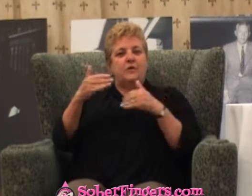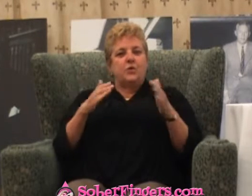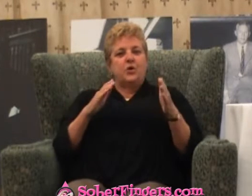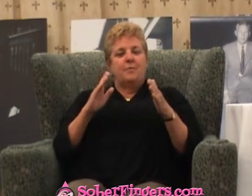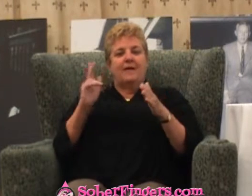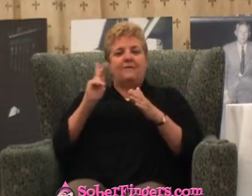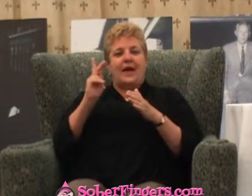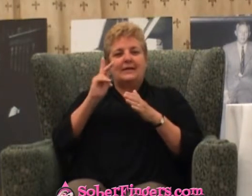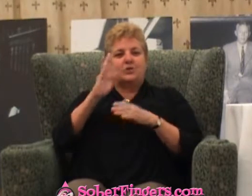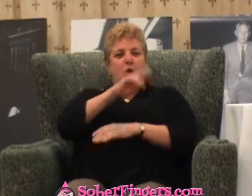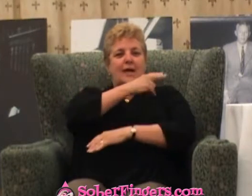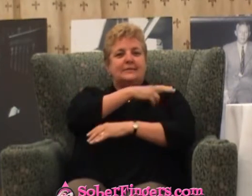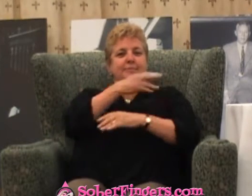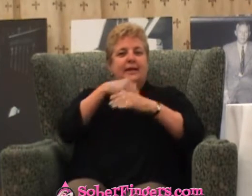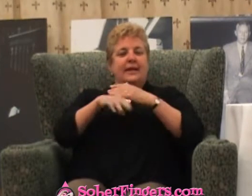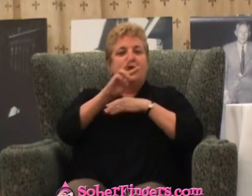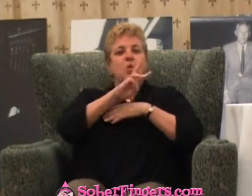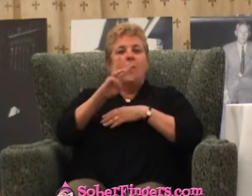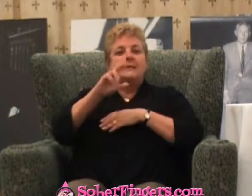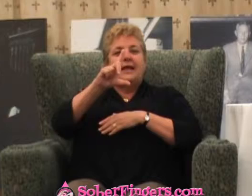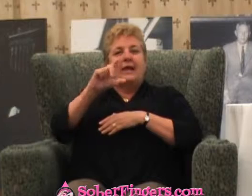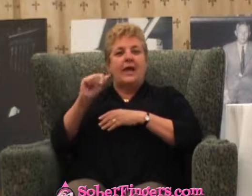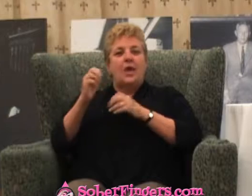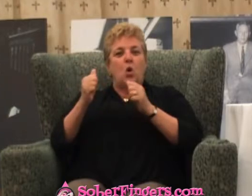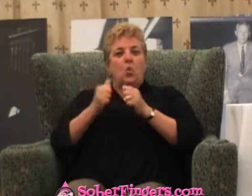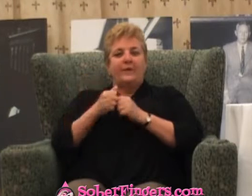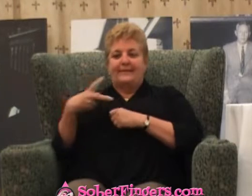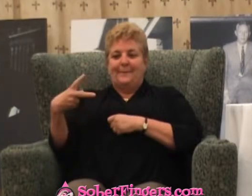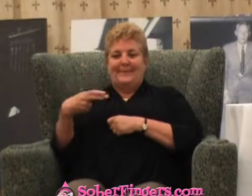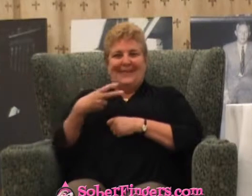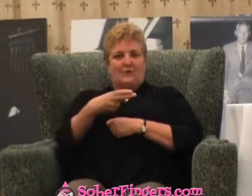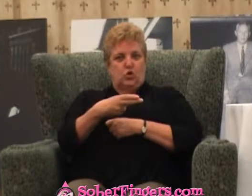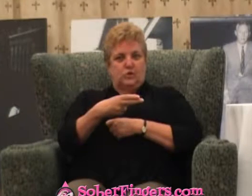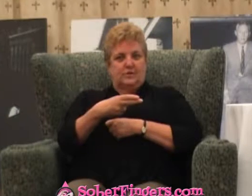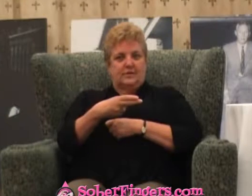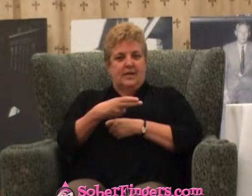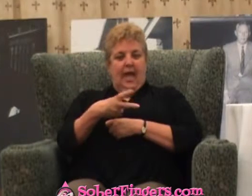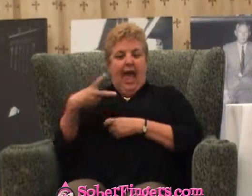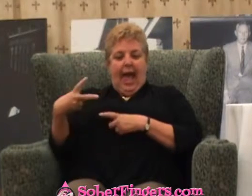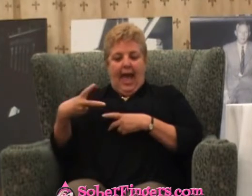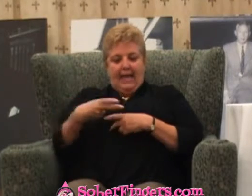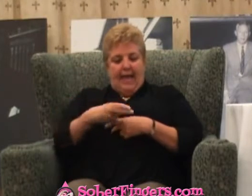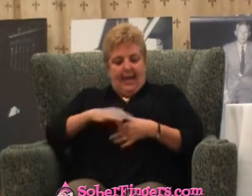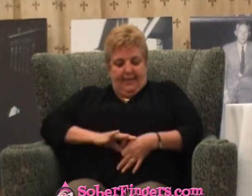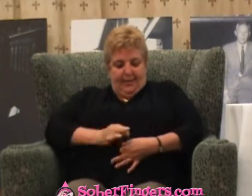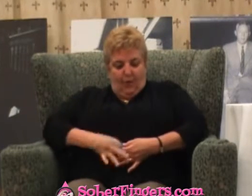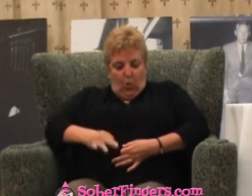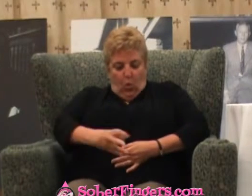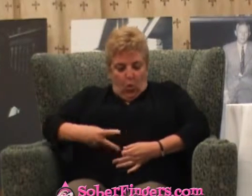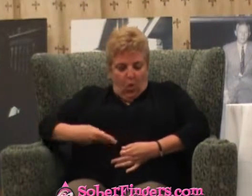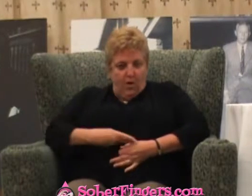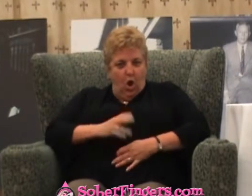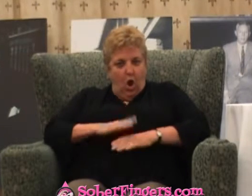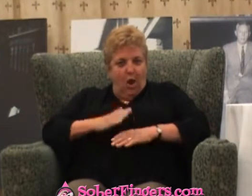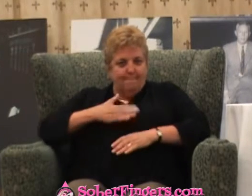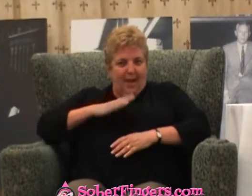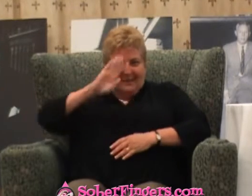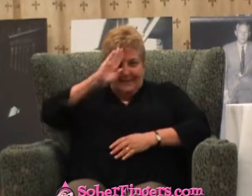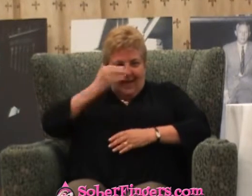West Los Angeles with a pair of scissors in my hand, cutting the umbilical cord on my son, Ronald